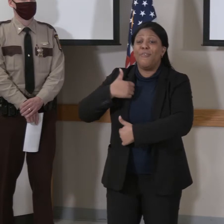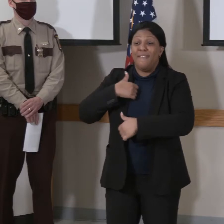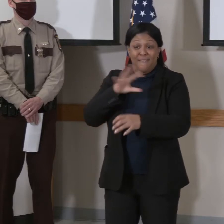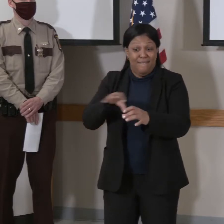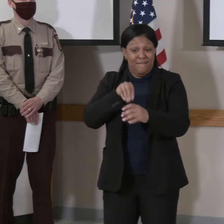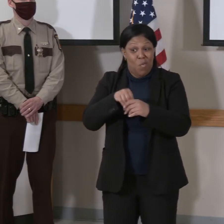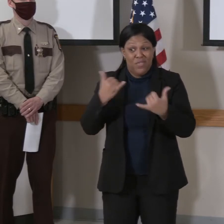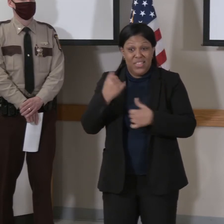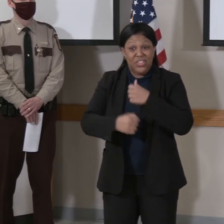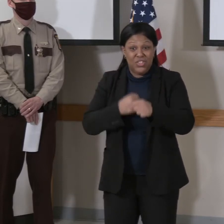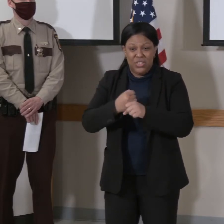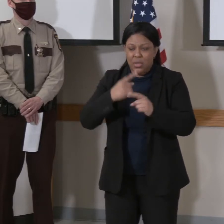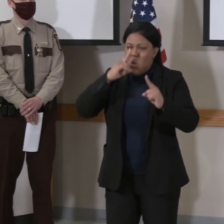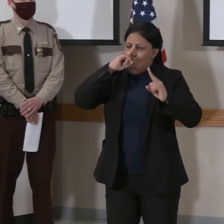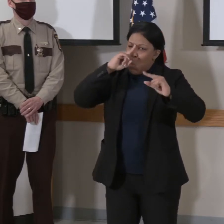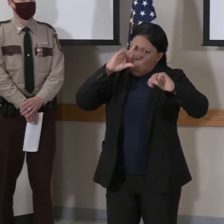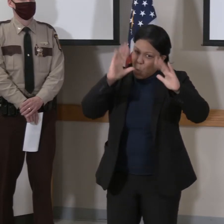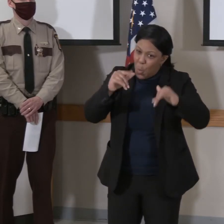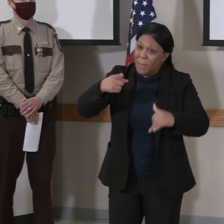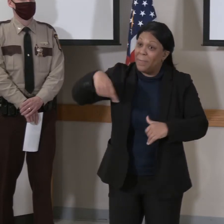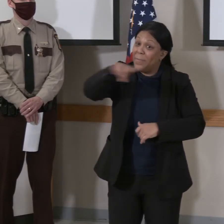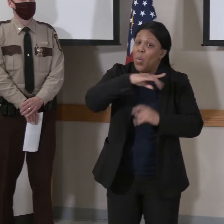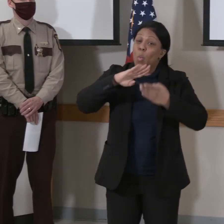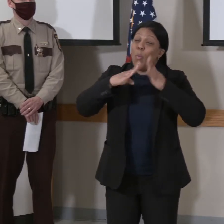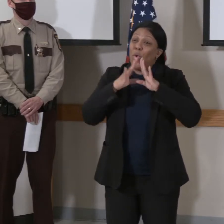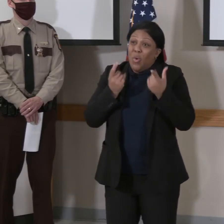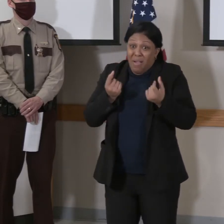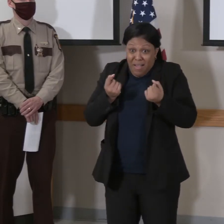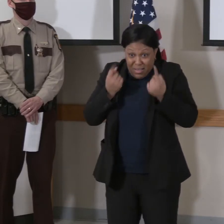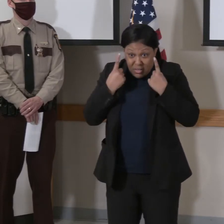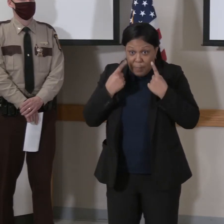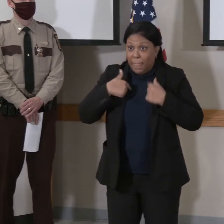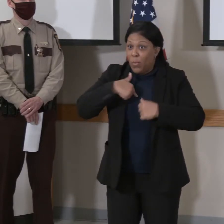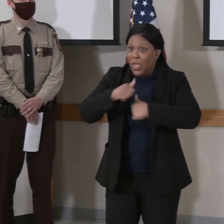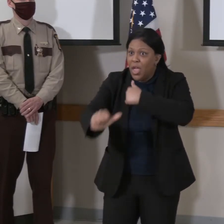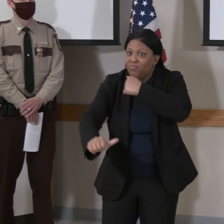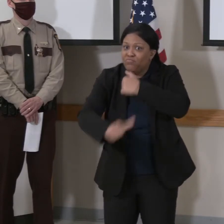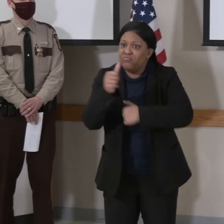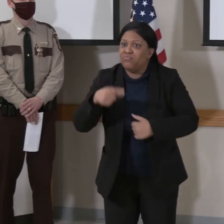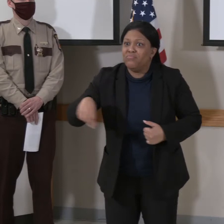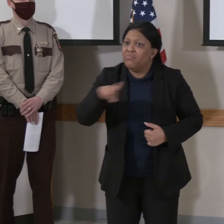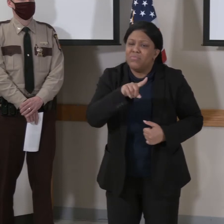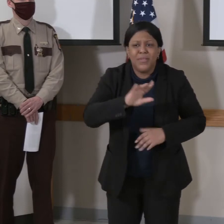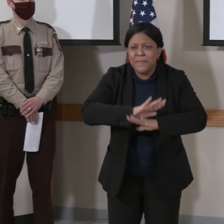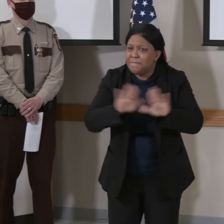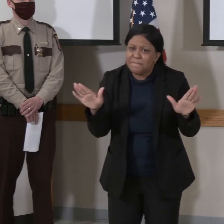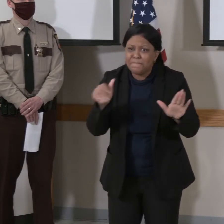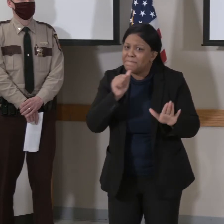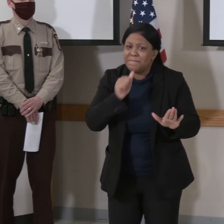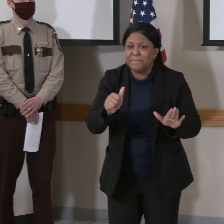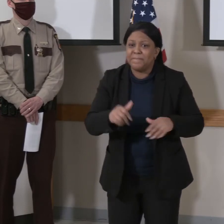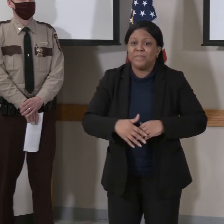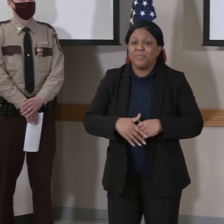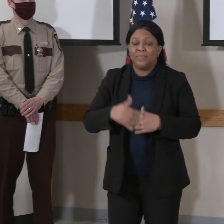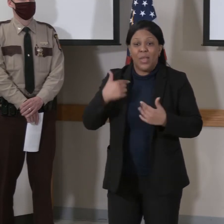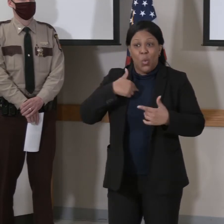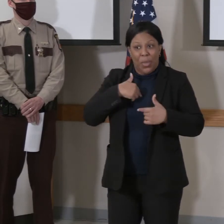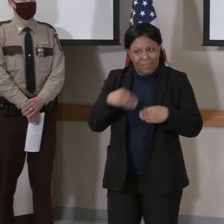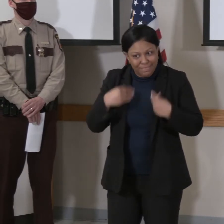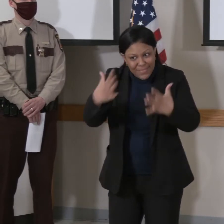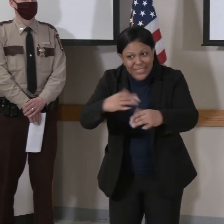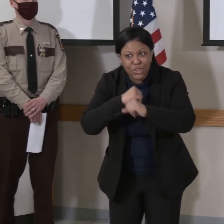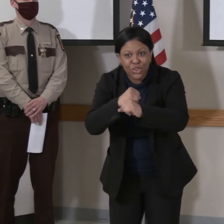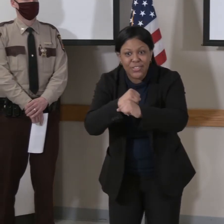communities understand that we are not a threat, but we are here to provide security. There are over 500 Minnesota